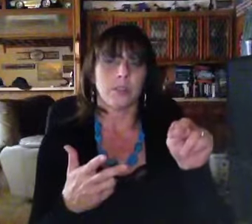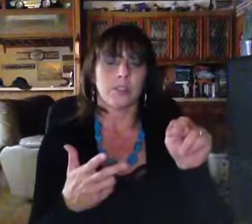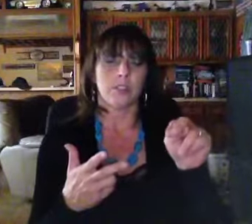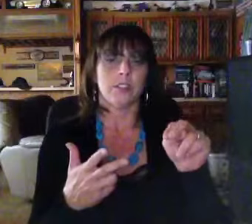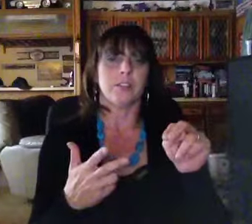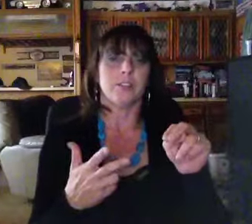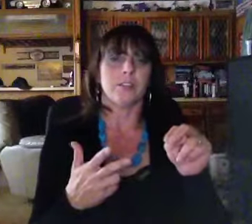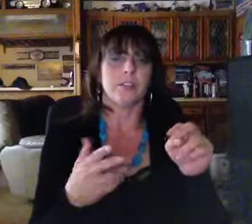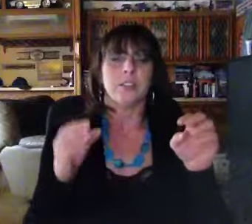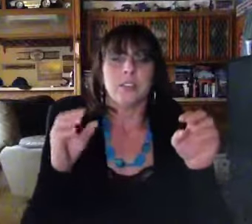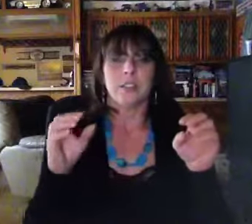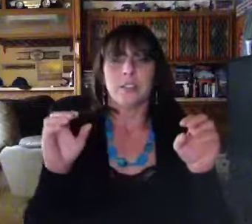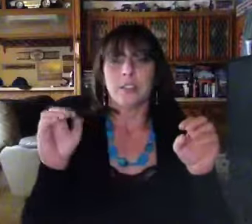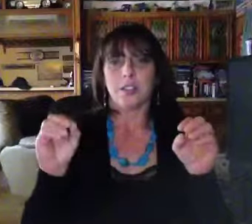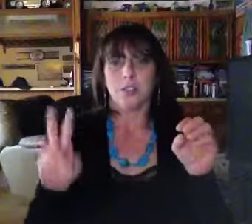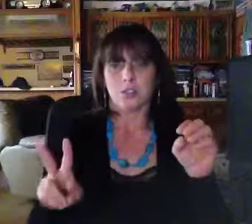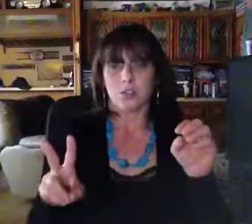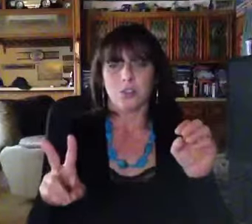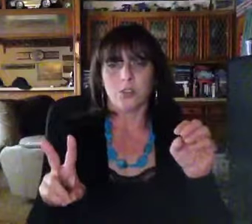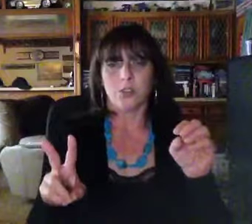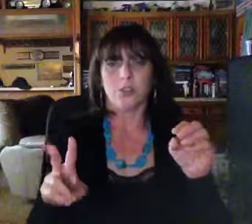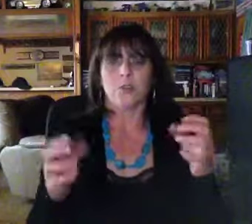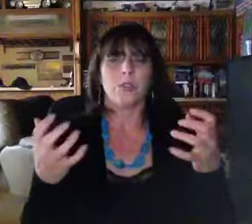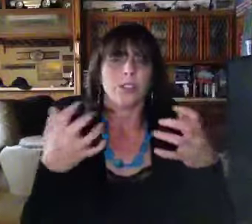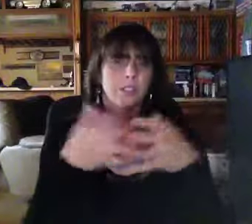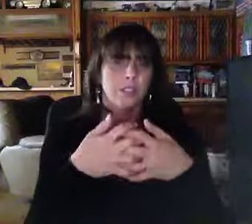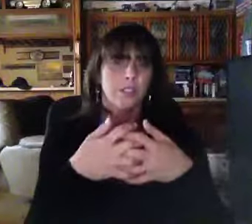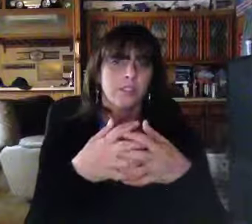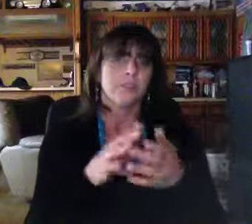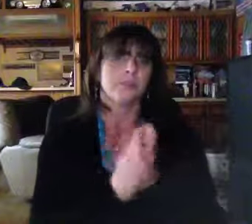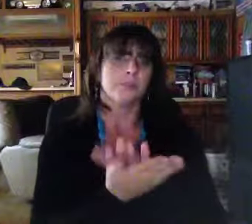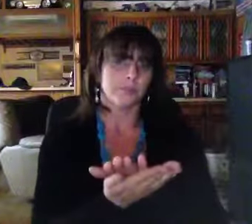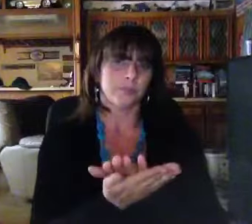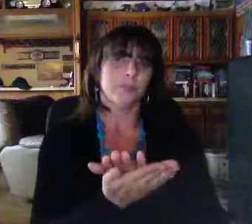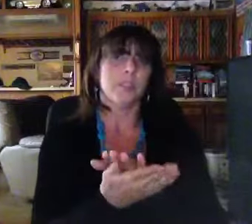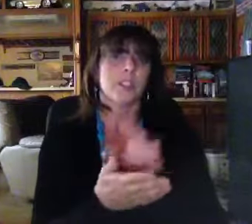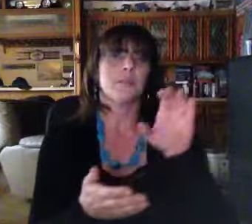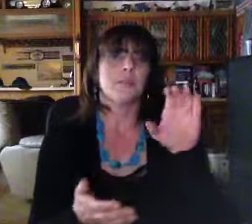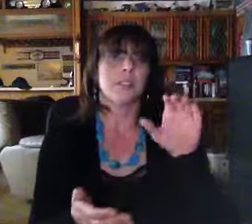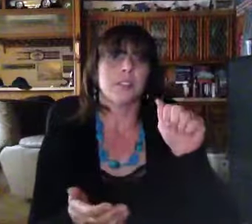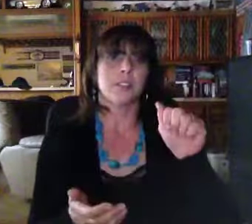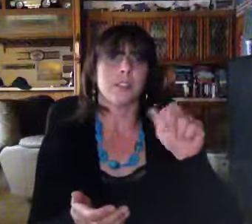dioxide. That is another synthesis reaction, where elements combine to form compounds.